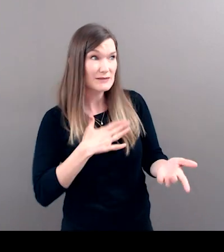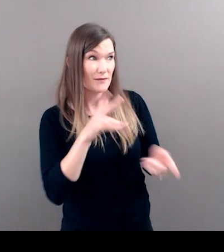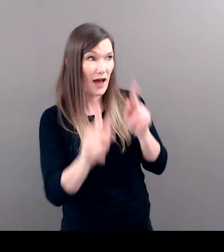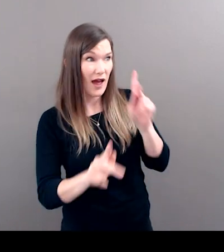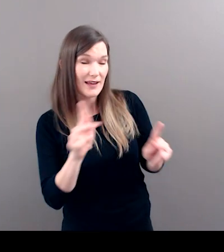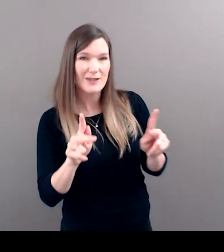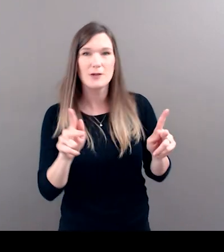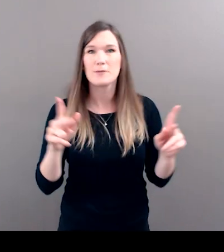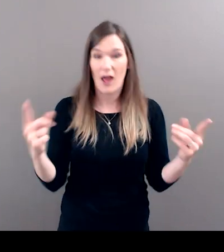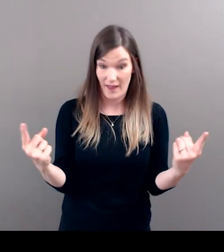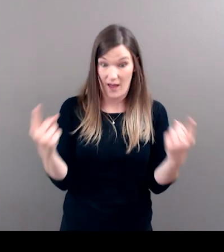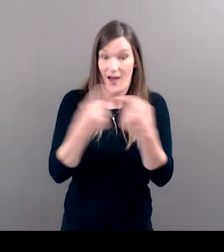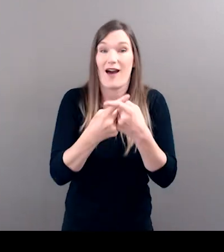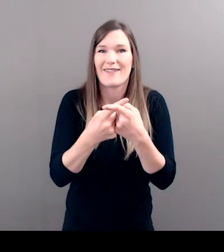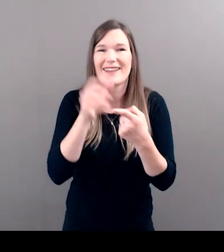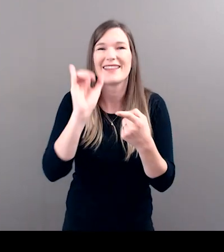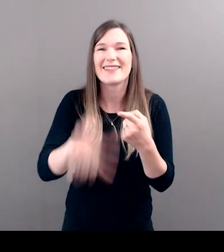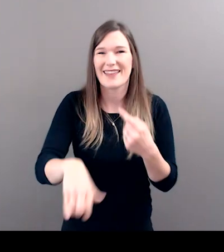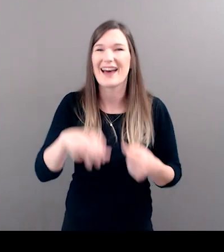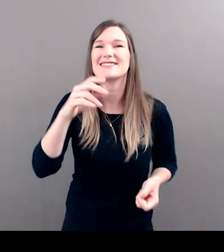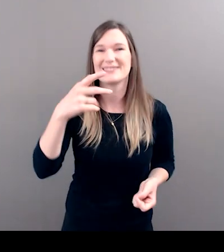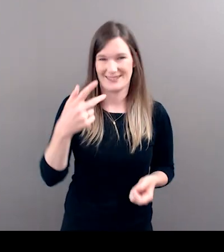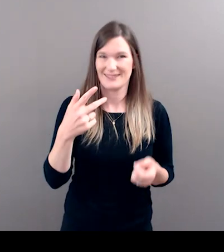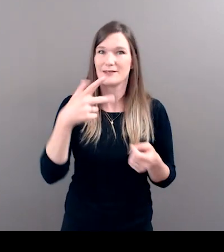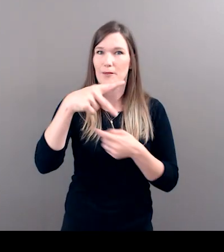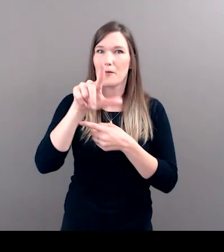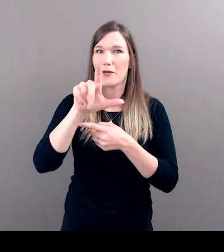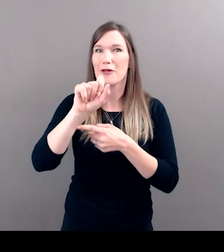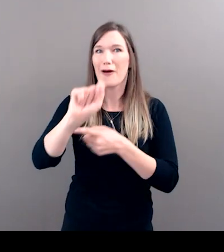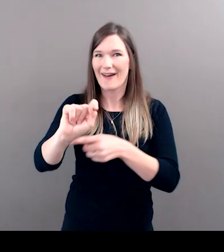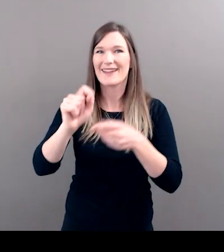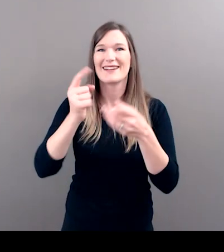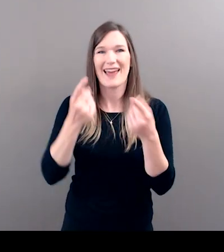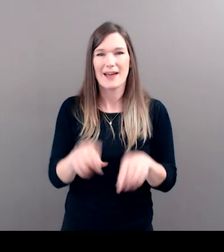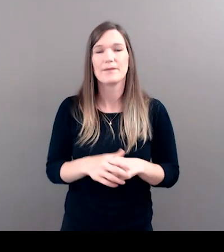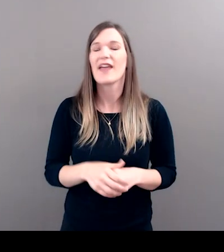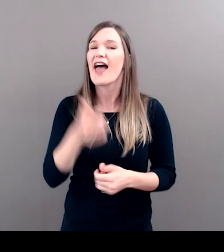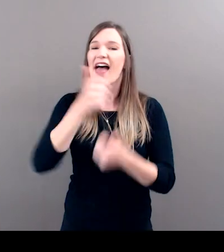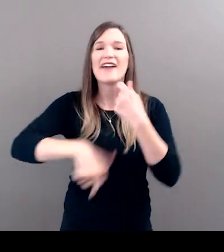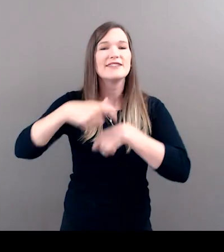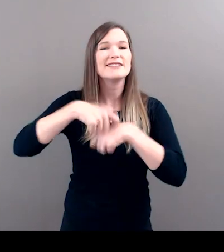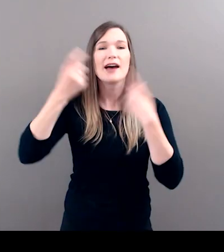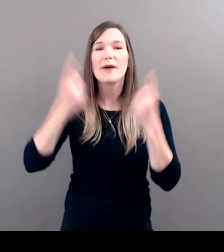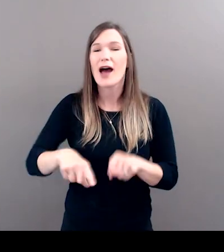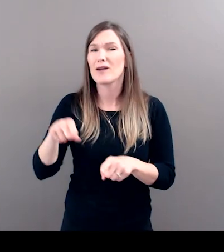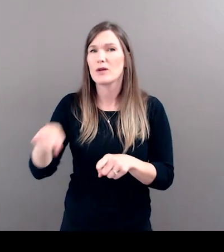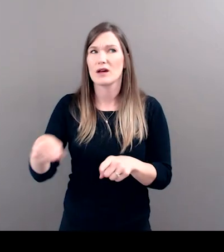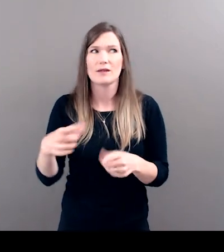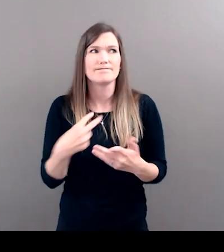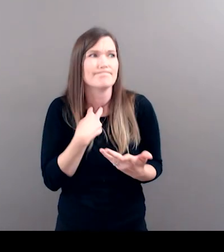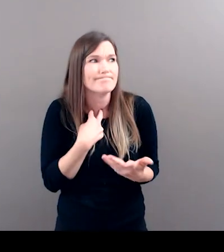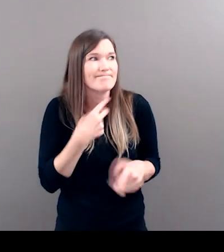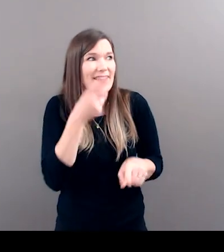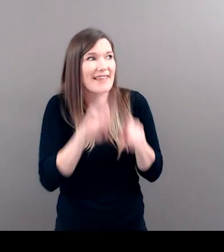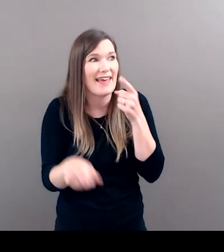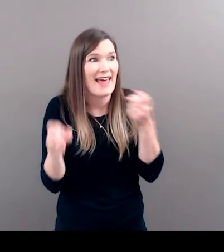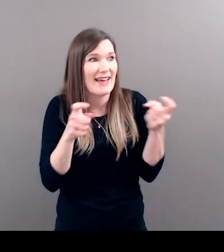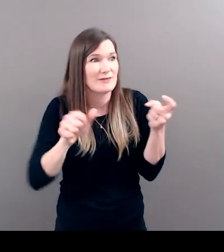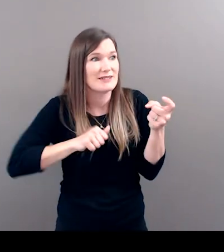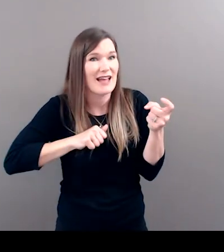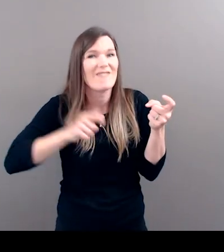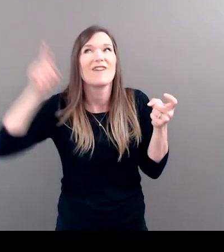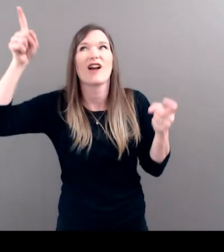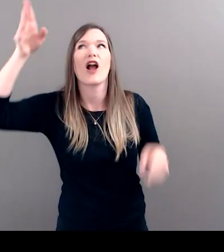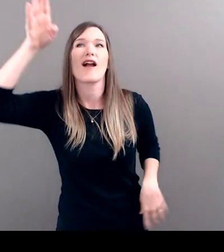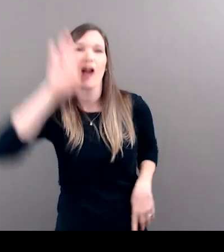God's friends have a problem that they can't handle, and God has to save the day. So if you are going to be a giant